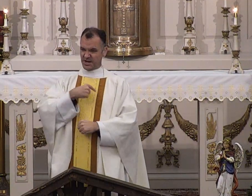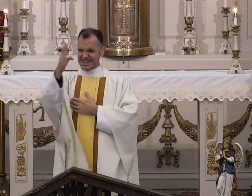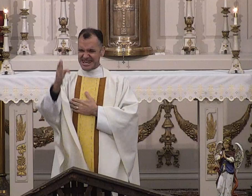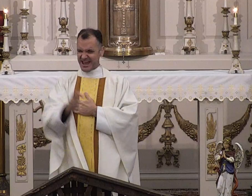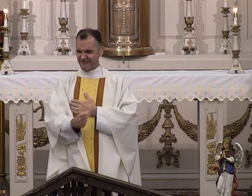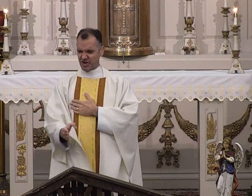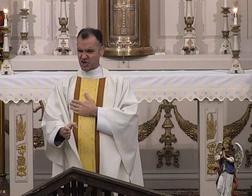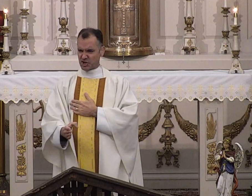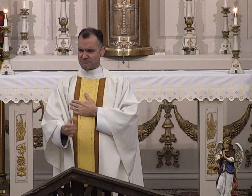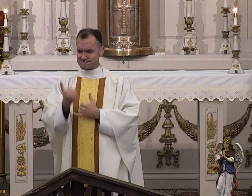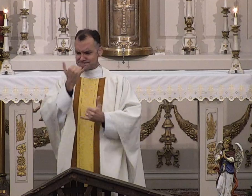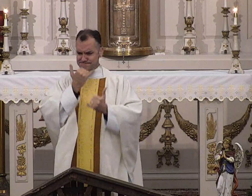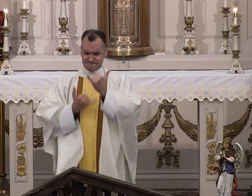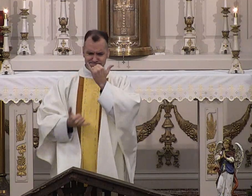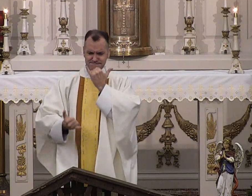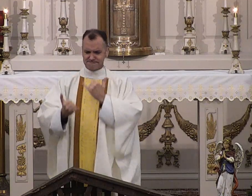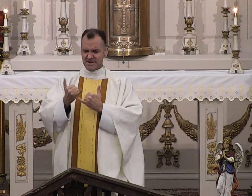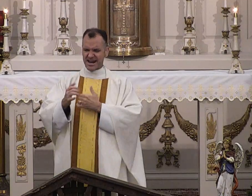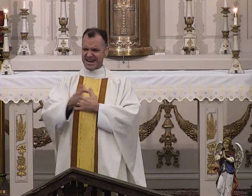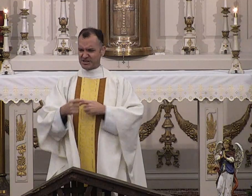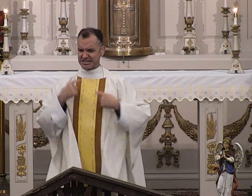holiness